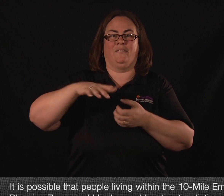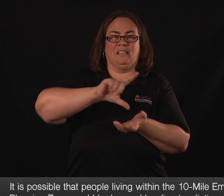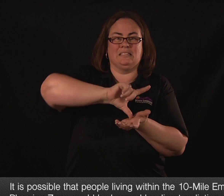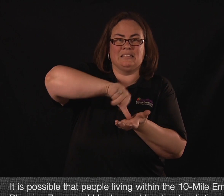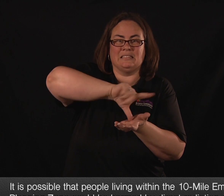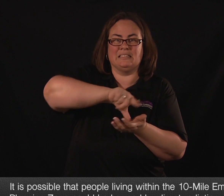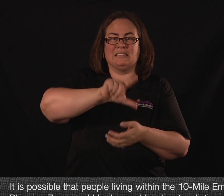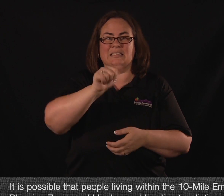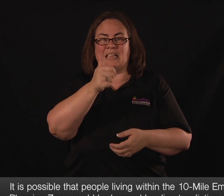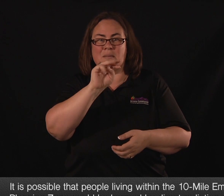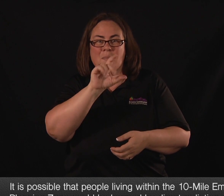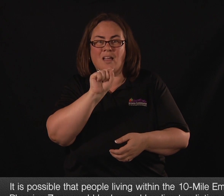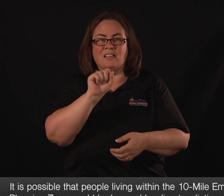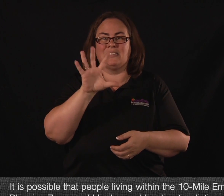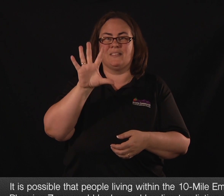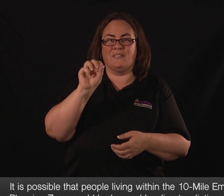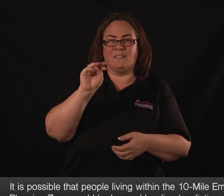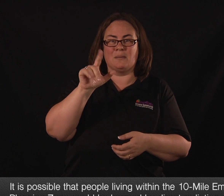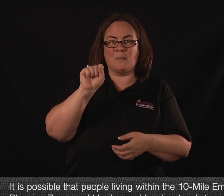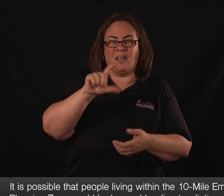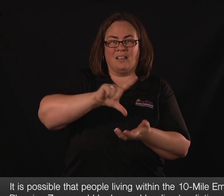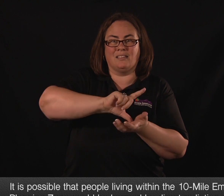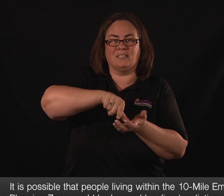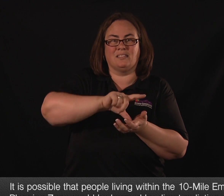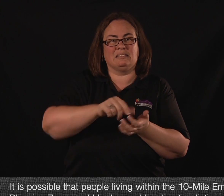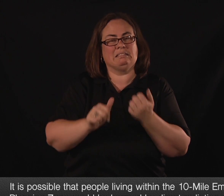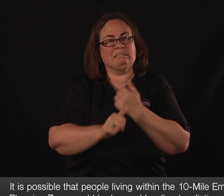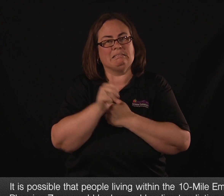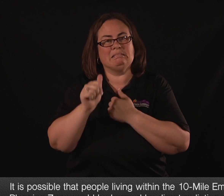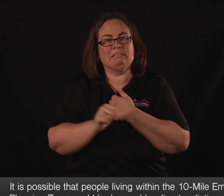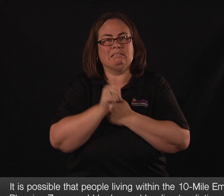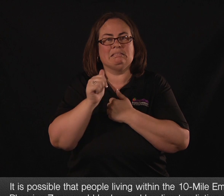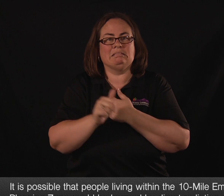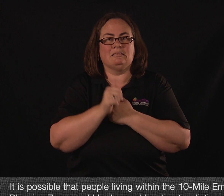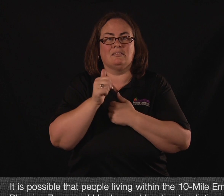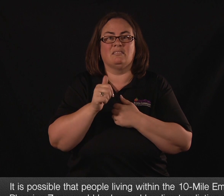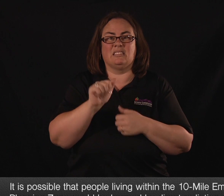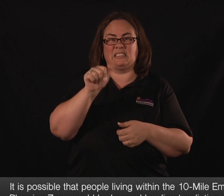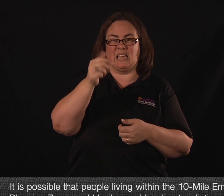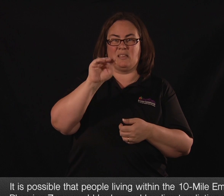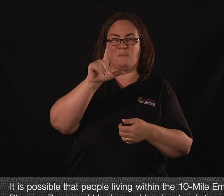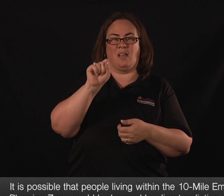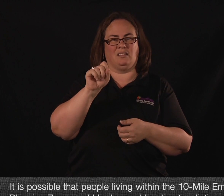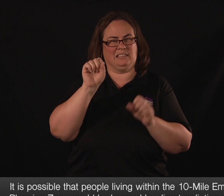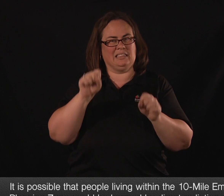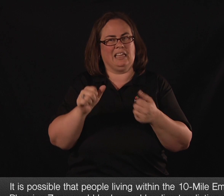within the 10-mile emergency planning zone could be harmed by direct radiation exposure.